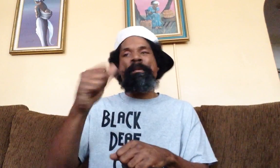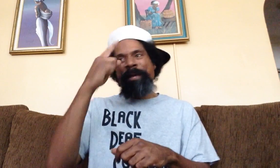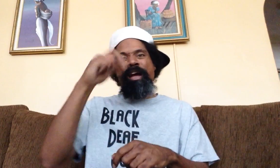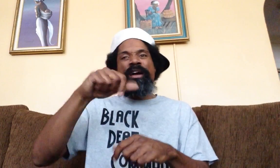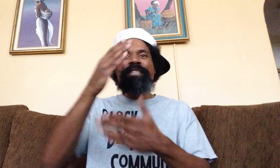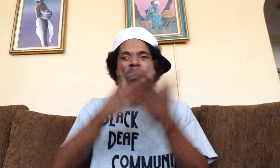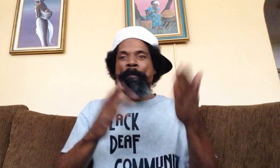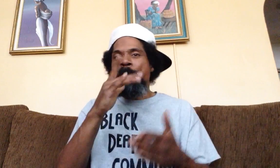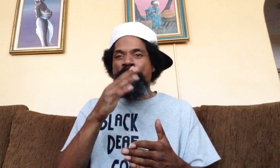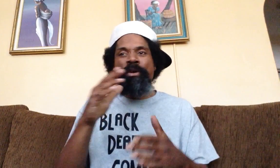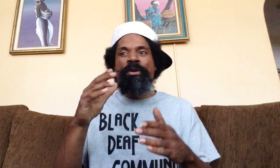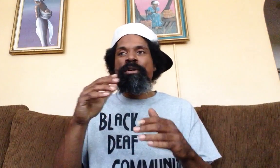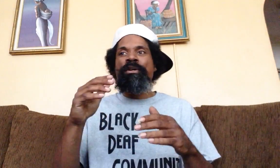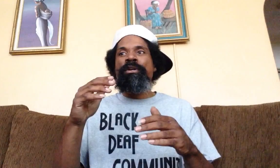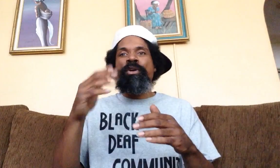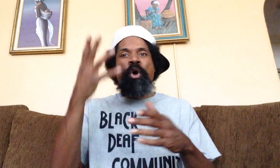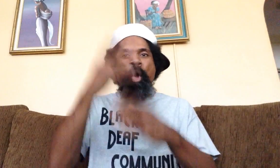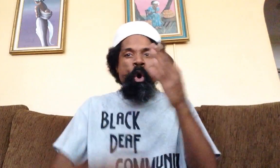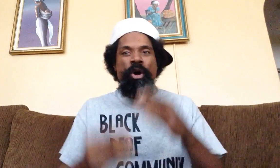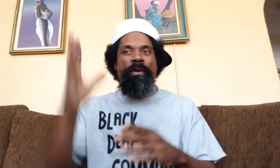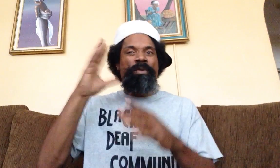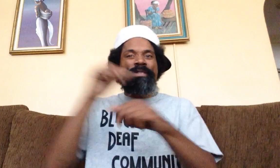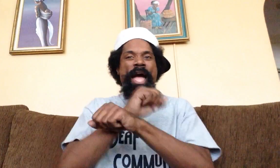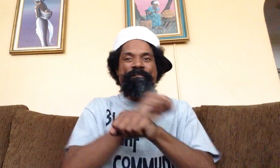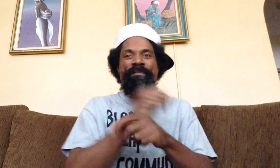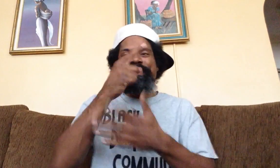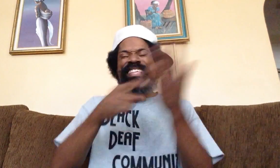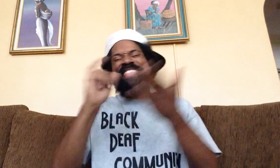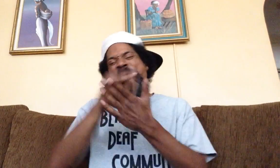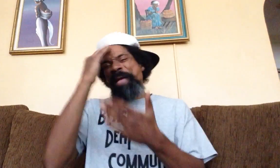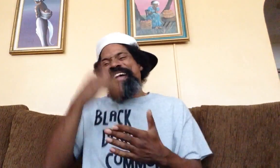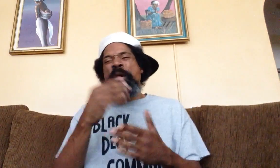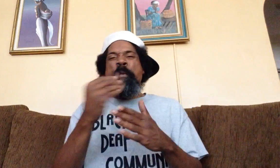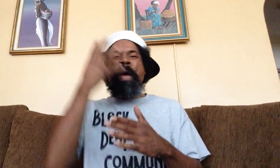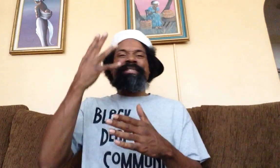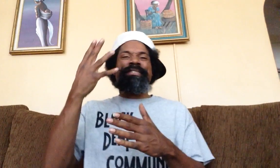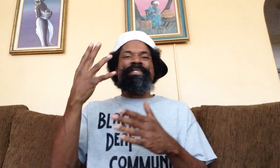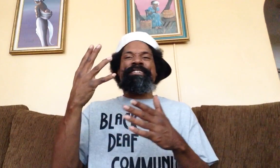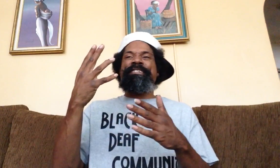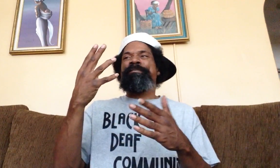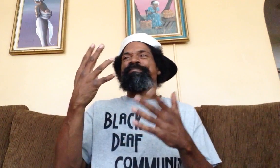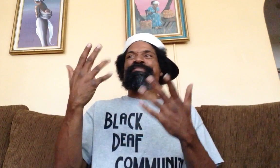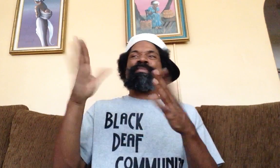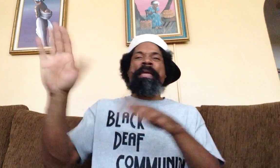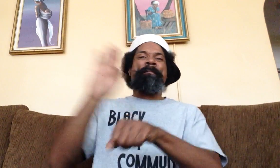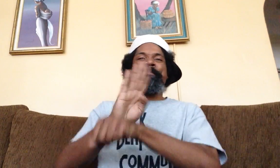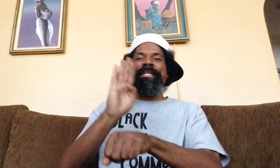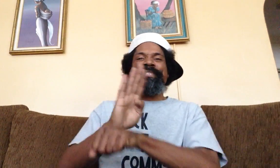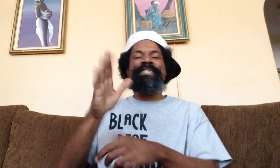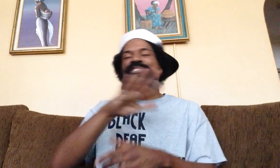Association. The following summer, when the Dream Team dominated the Barcelona Olympics, Isaiah Thomas was left off the